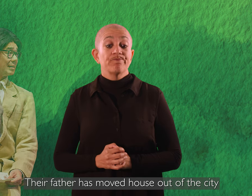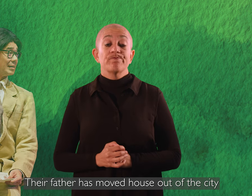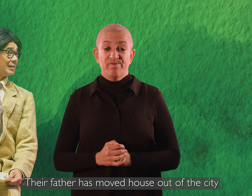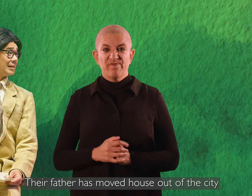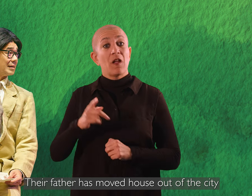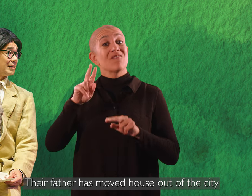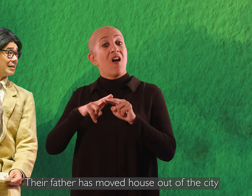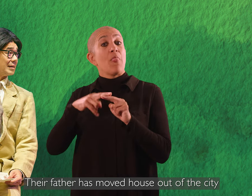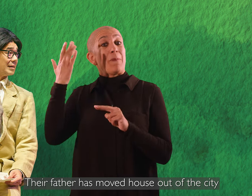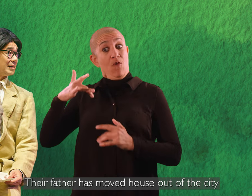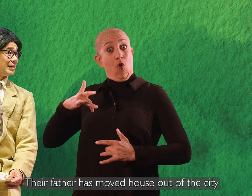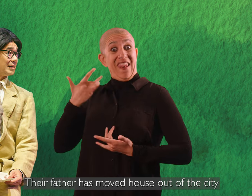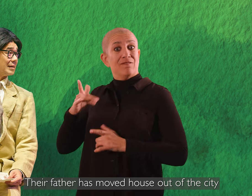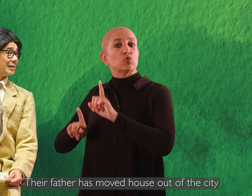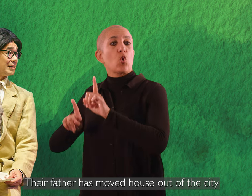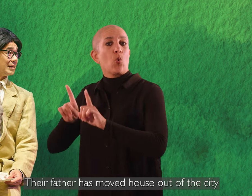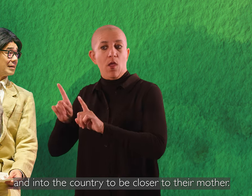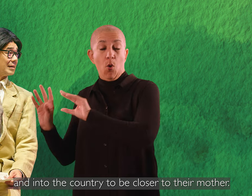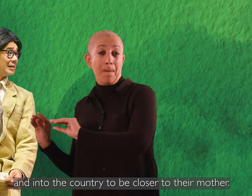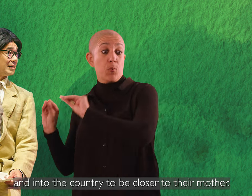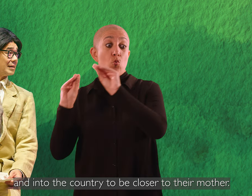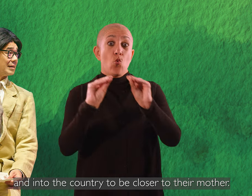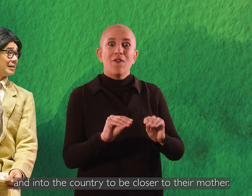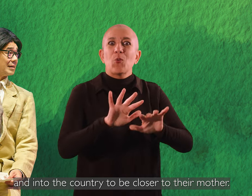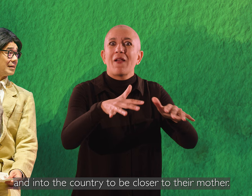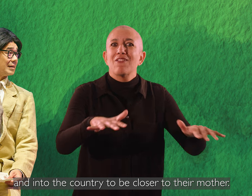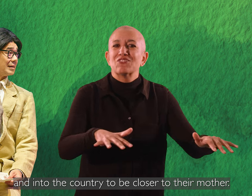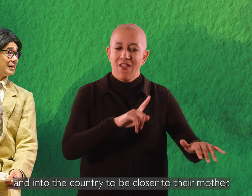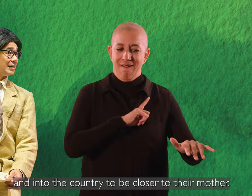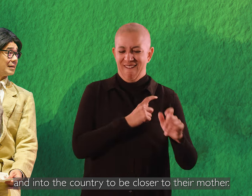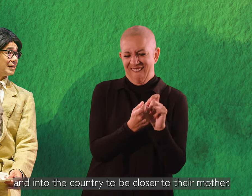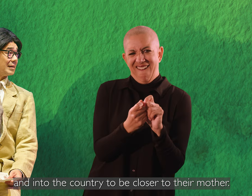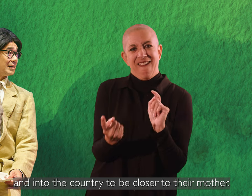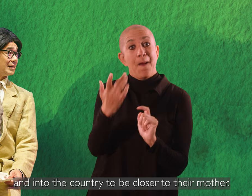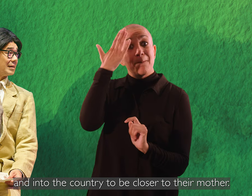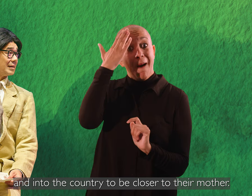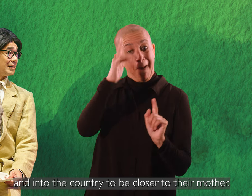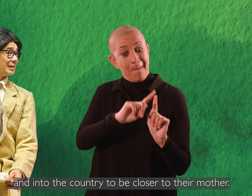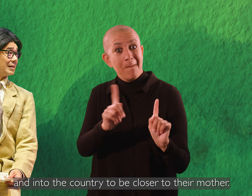Their father has moved house out of the city and into the country to be closer to their mother.